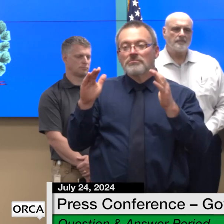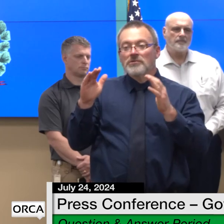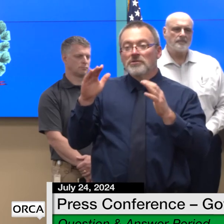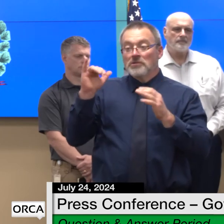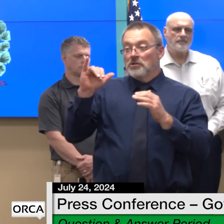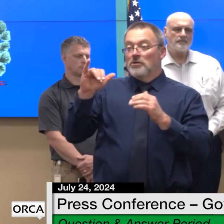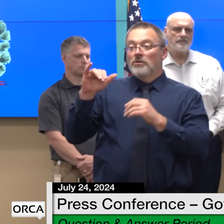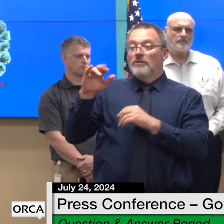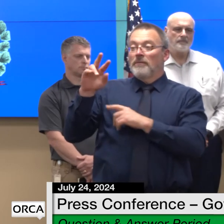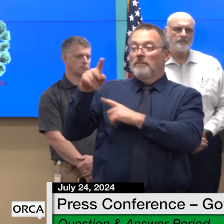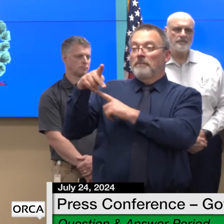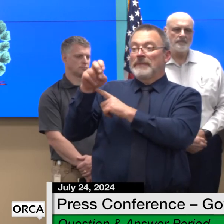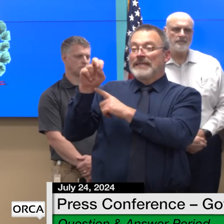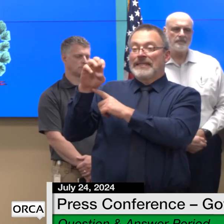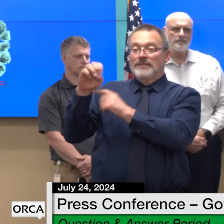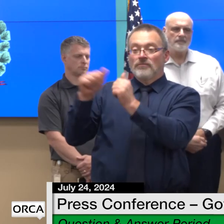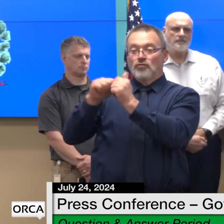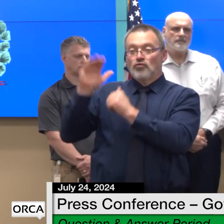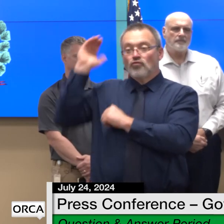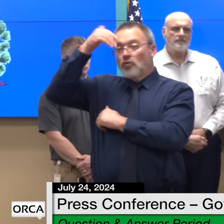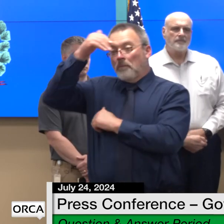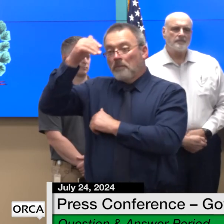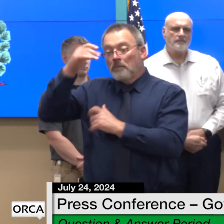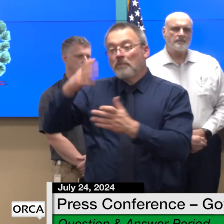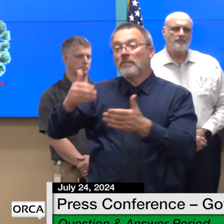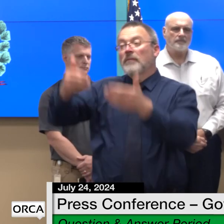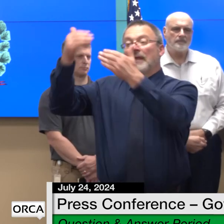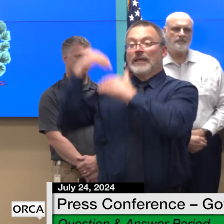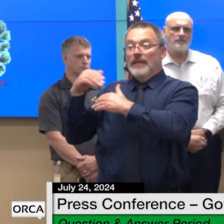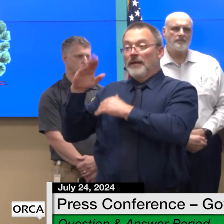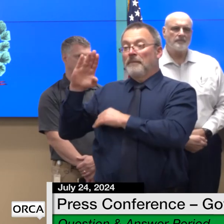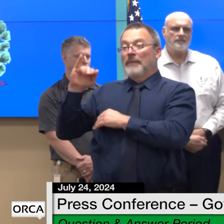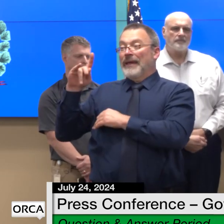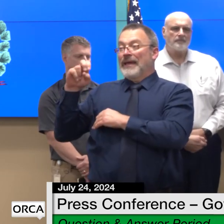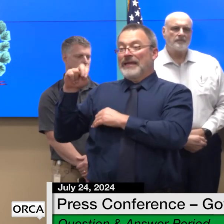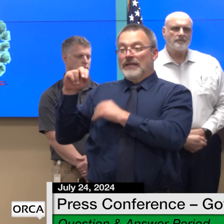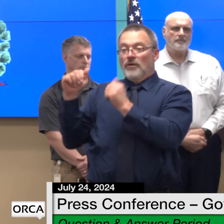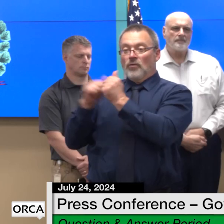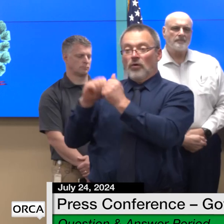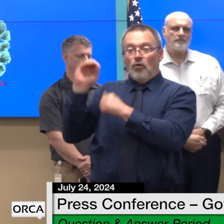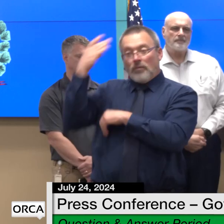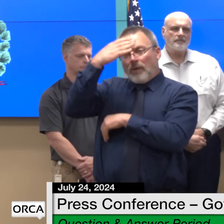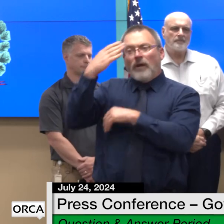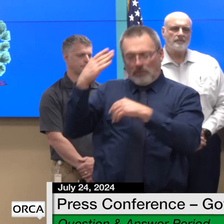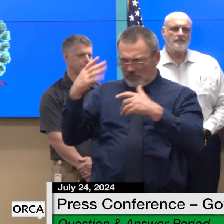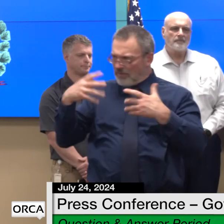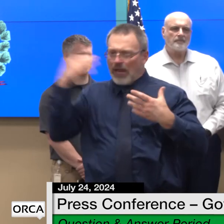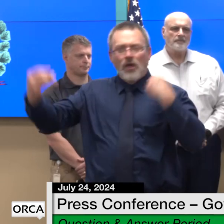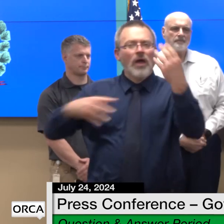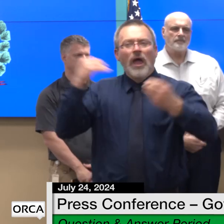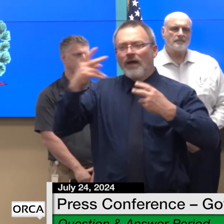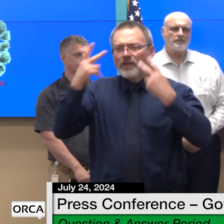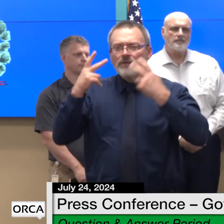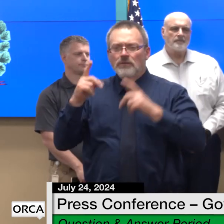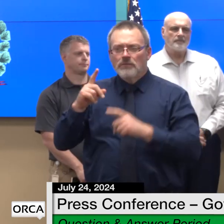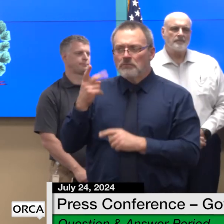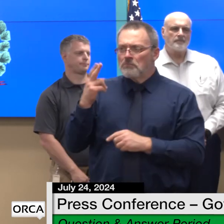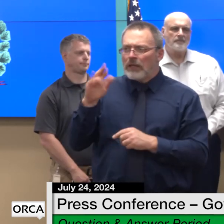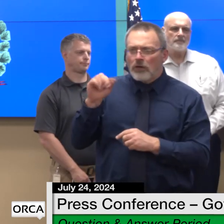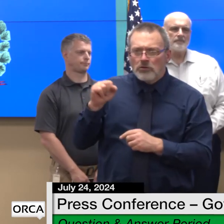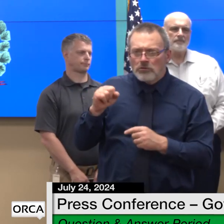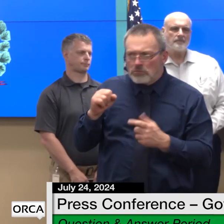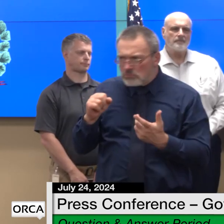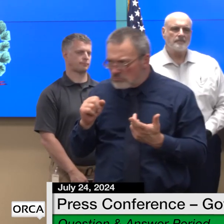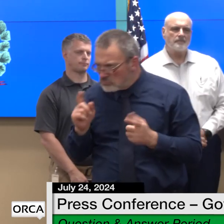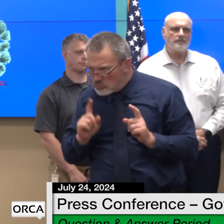or Vice President Biden. They took a more visible role, and so I look forward to hearing